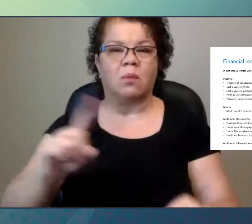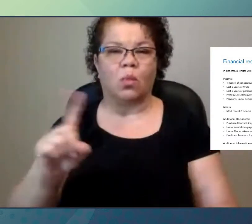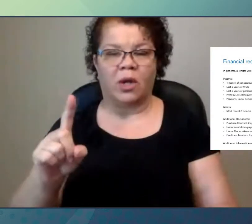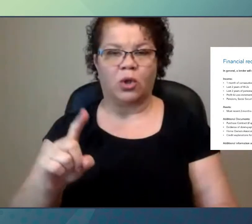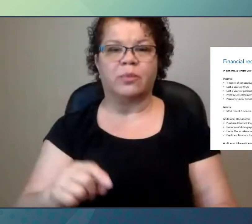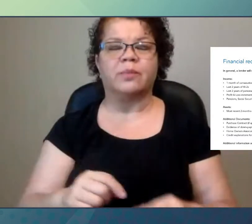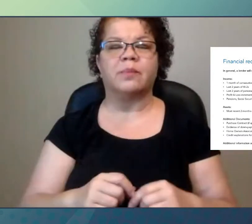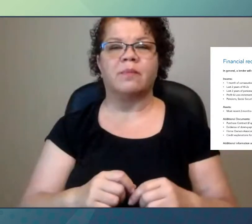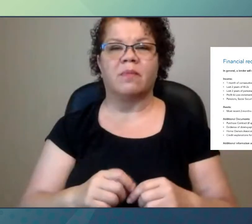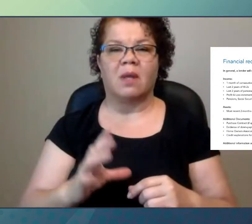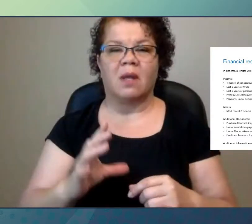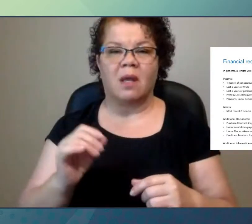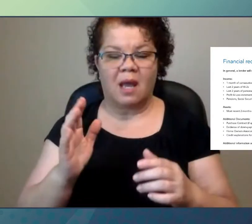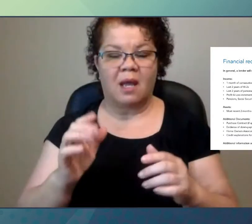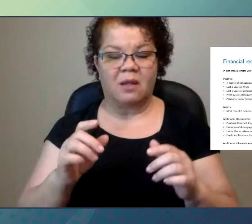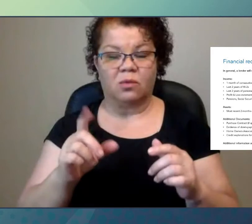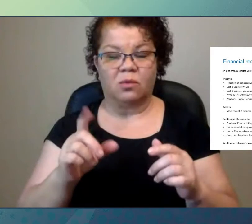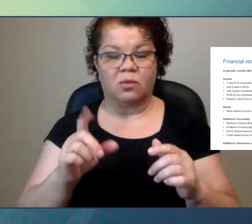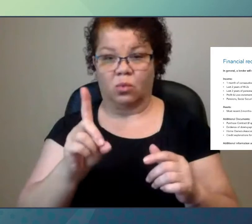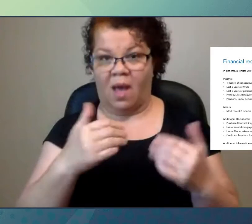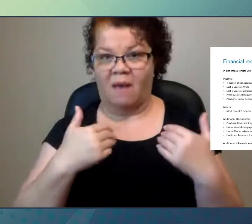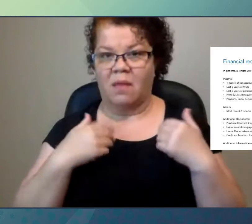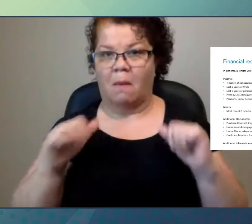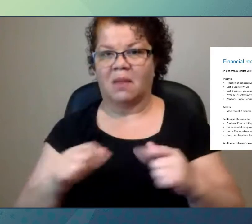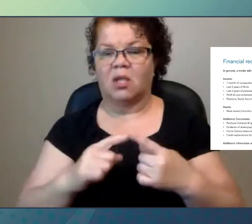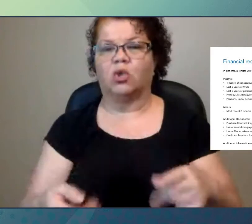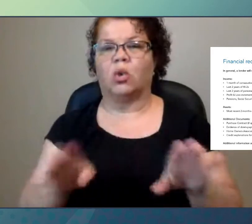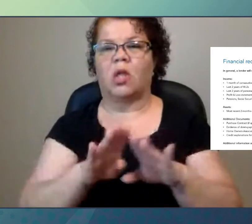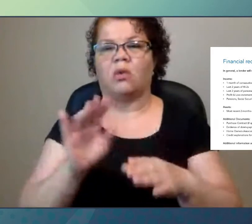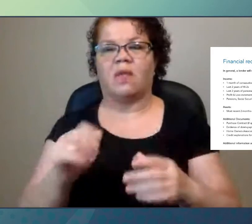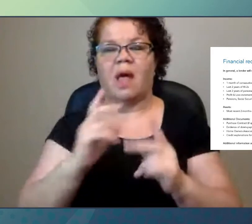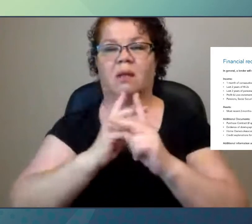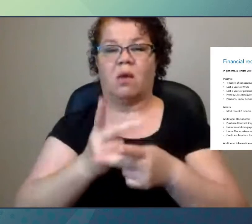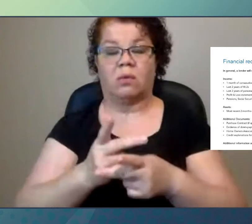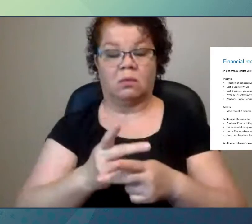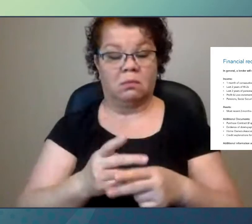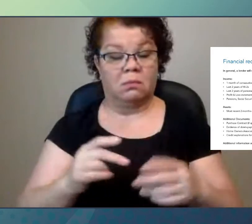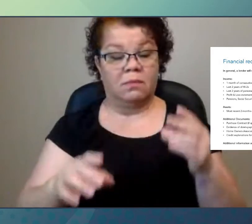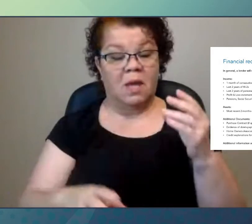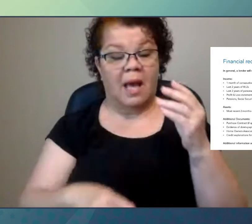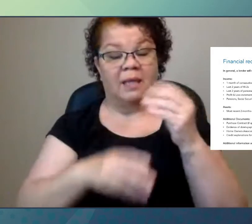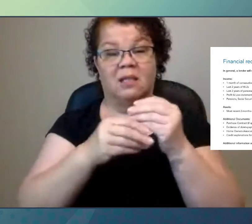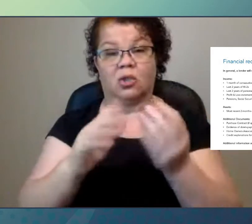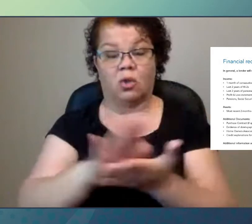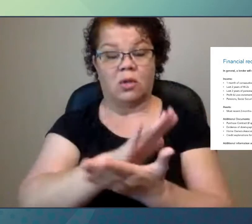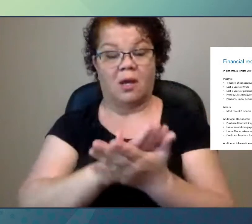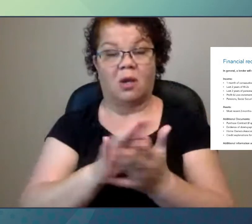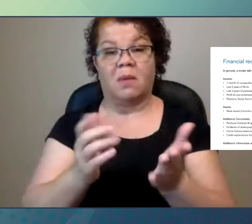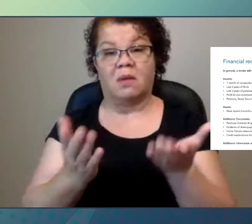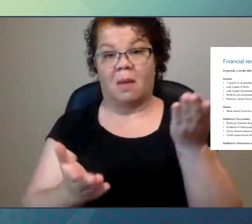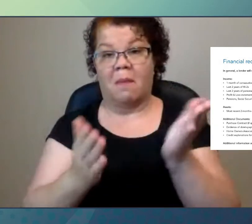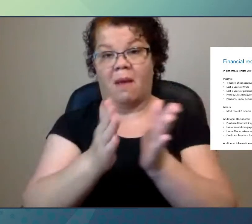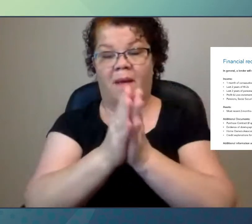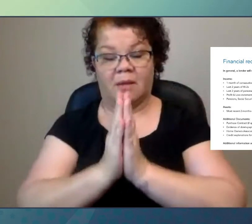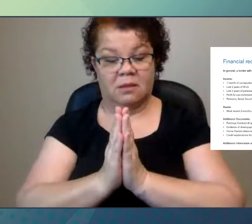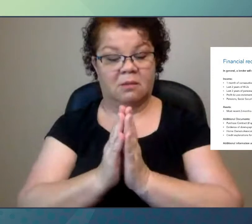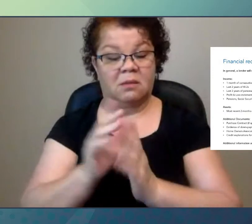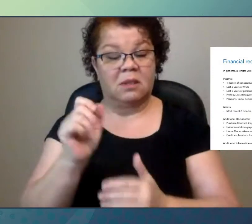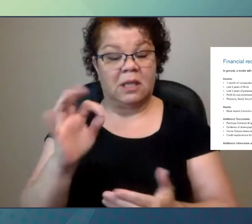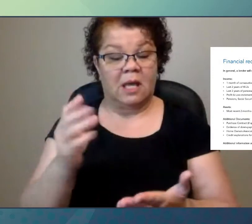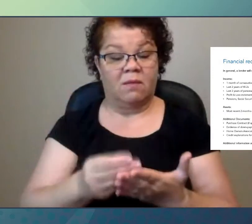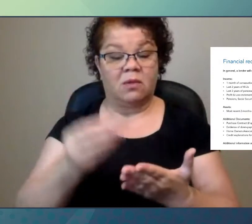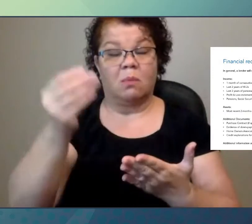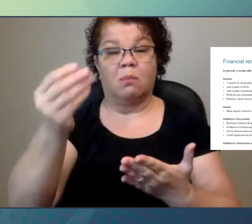the ability to close the loan. Additional documents that may come up, if it's a purchase, obviously a fully executed